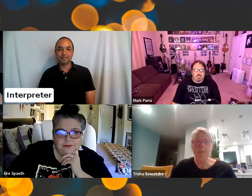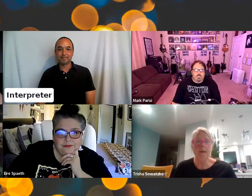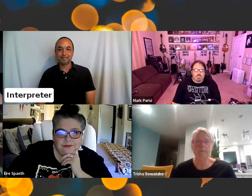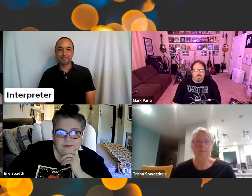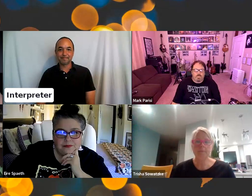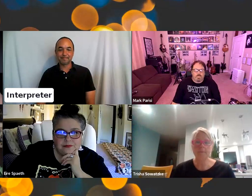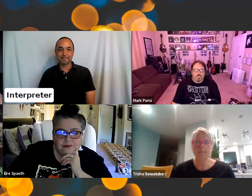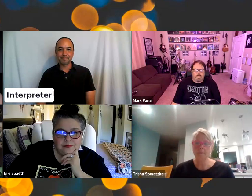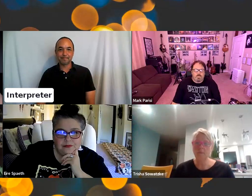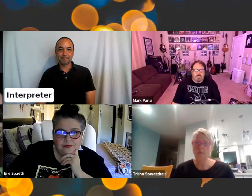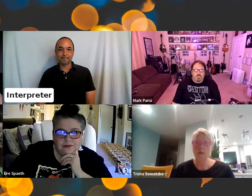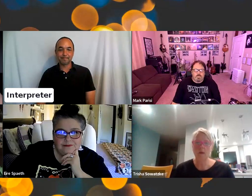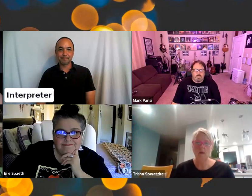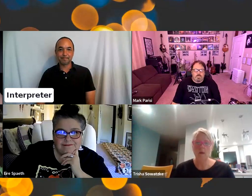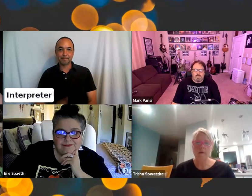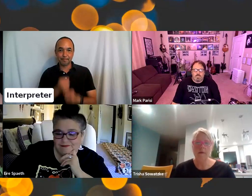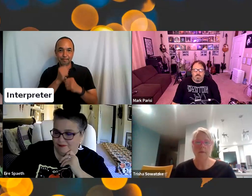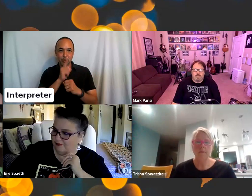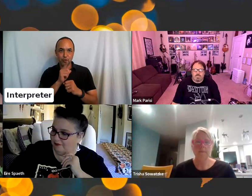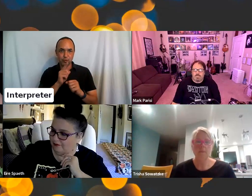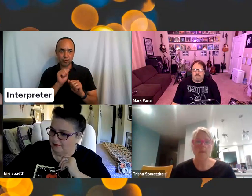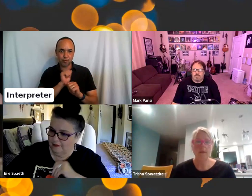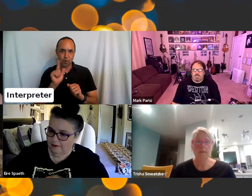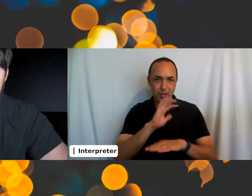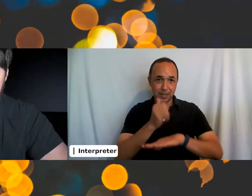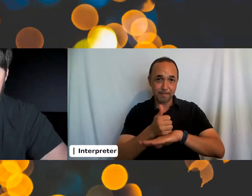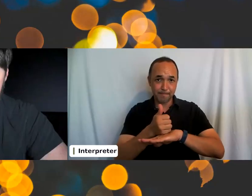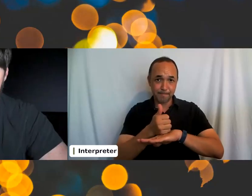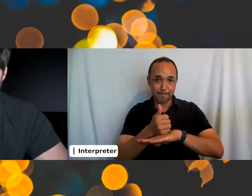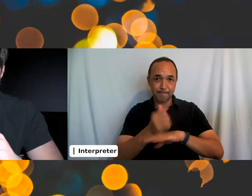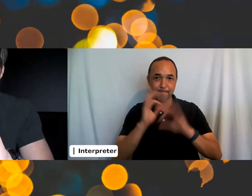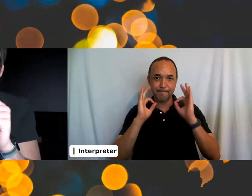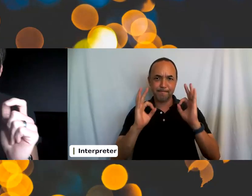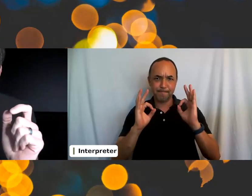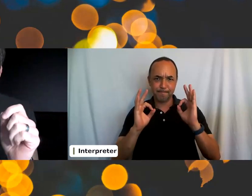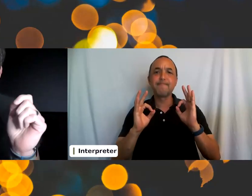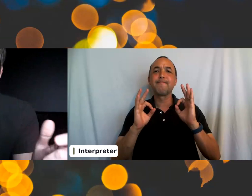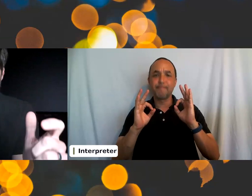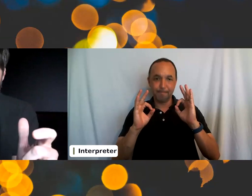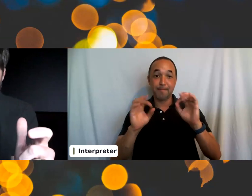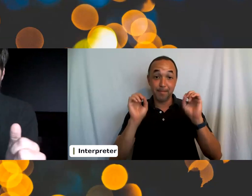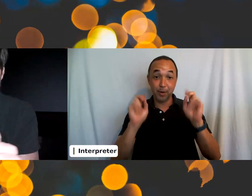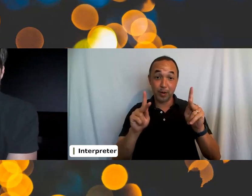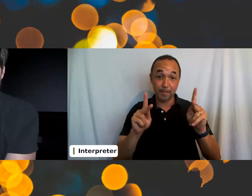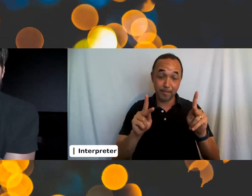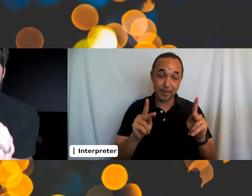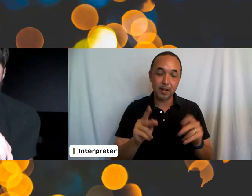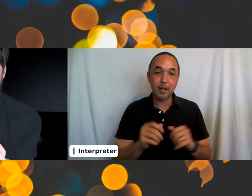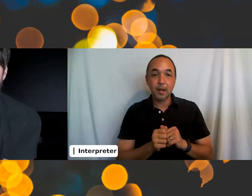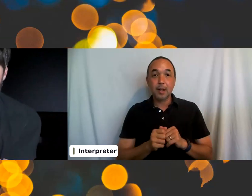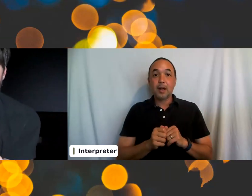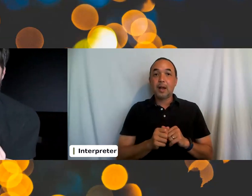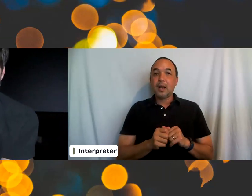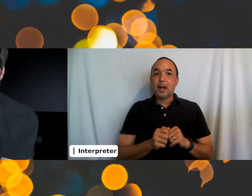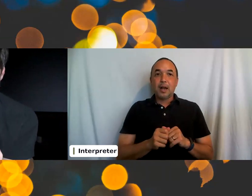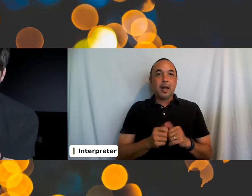make sure we're all set up here. Okay. A few other quick things. I cannot